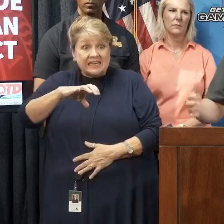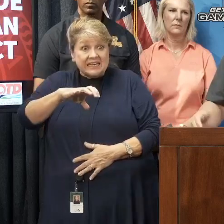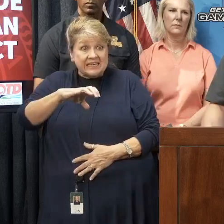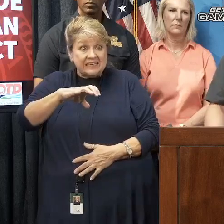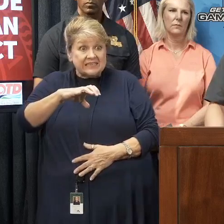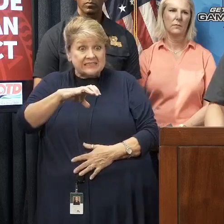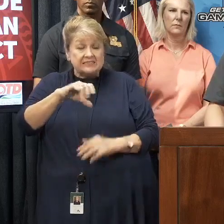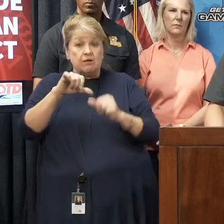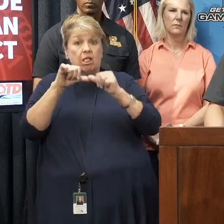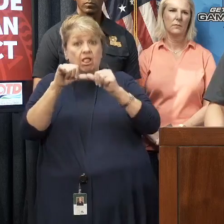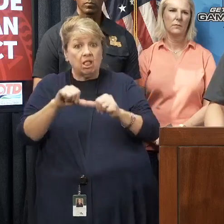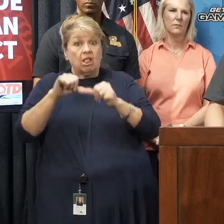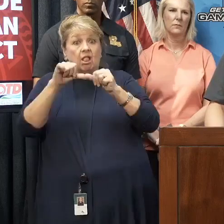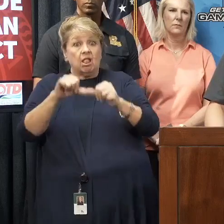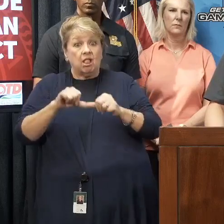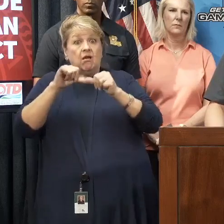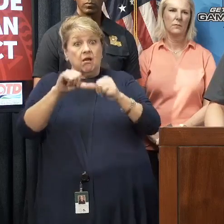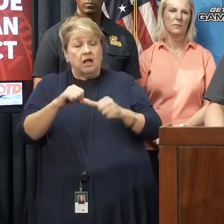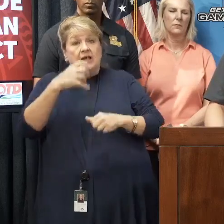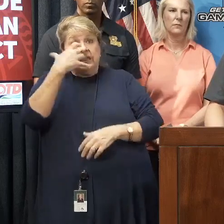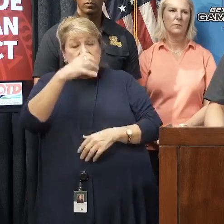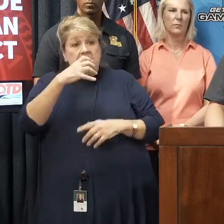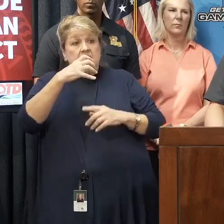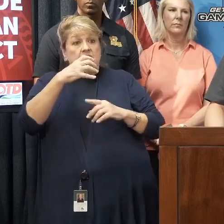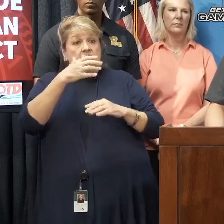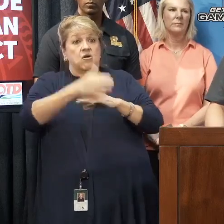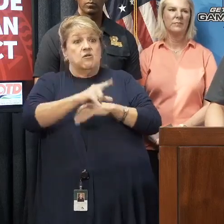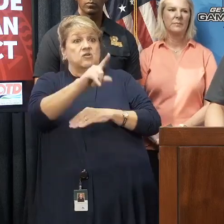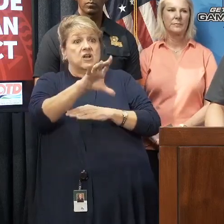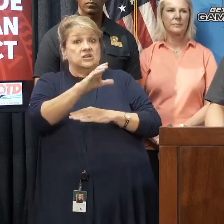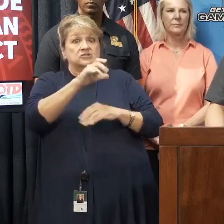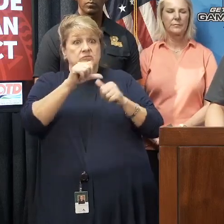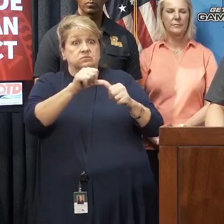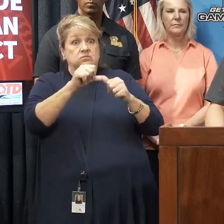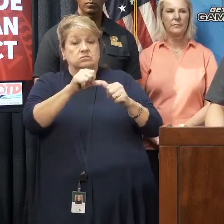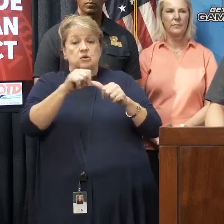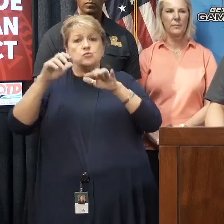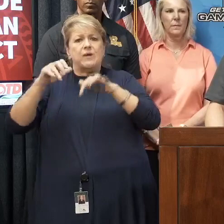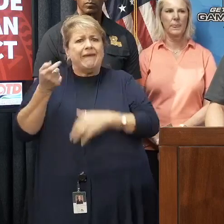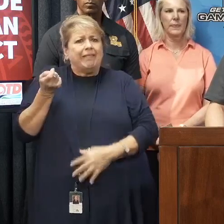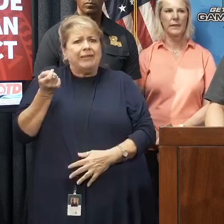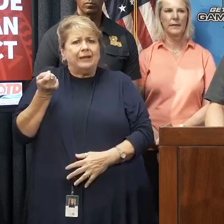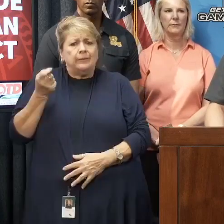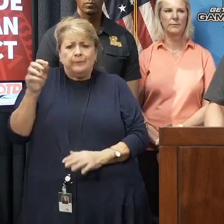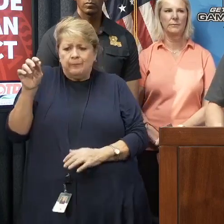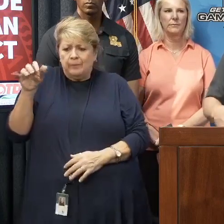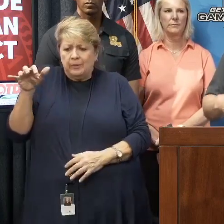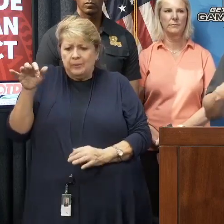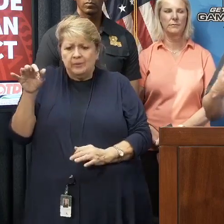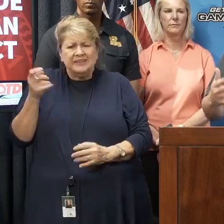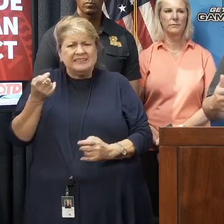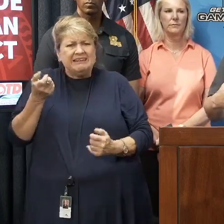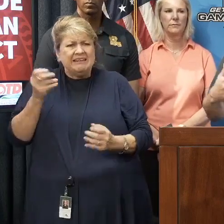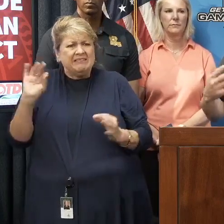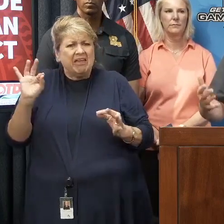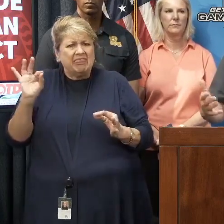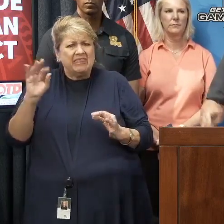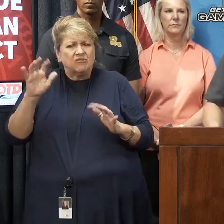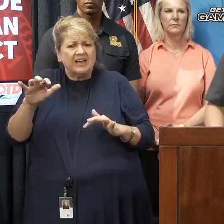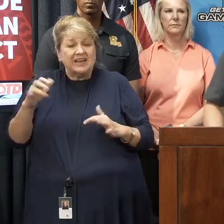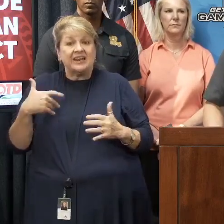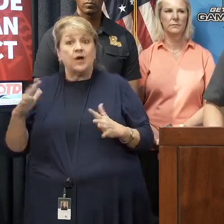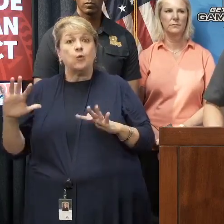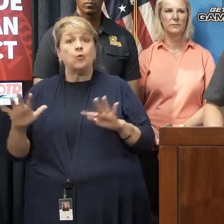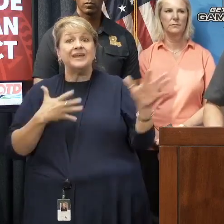long period of days in a row with very little precipitation. And now as we see increasing